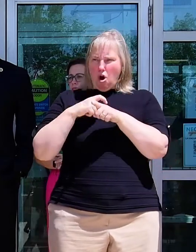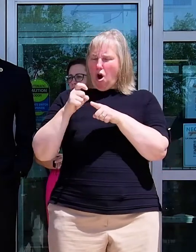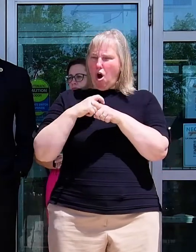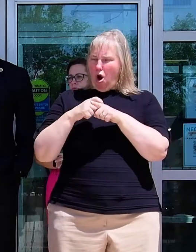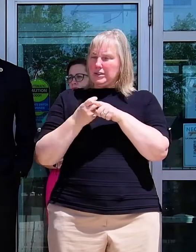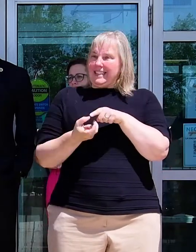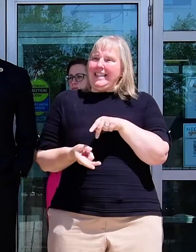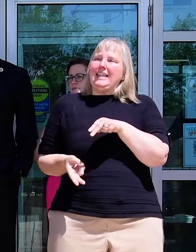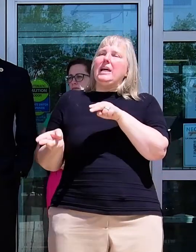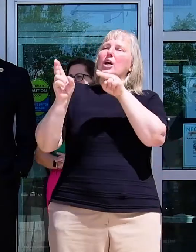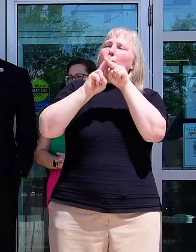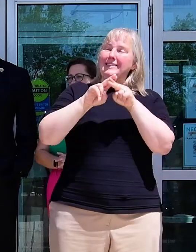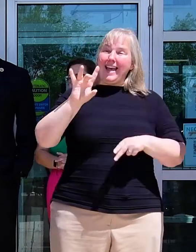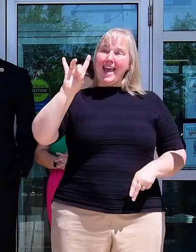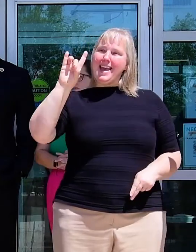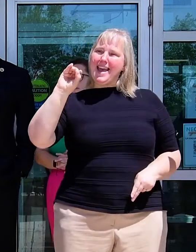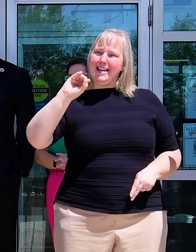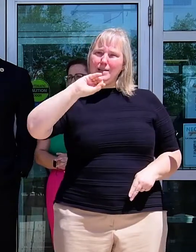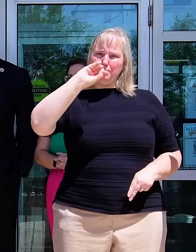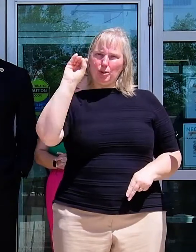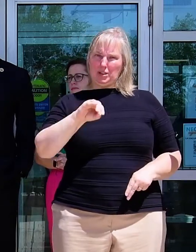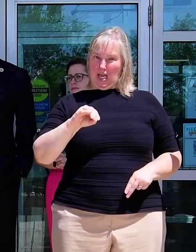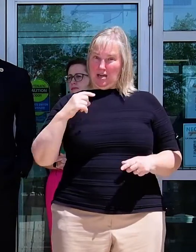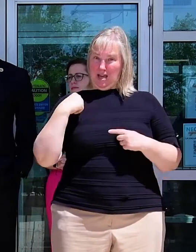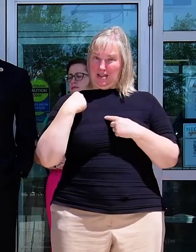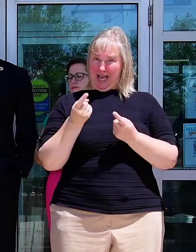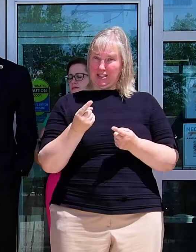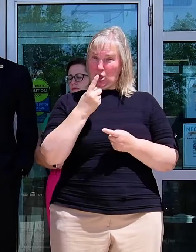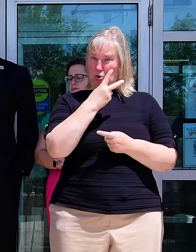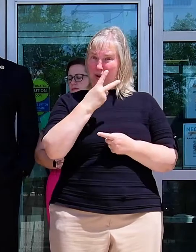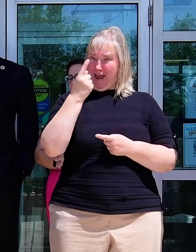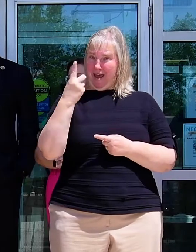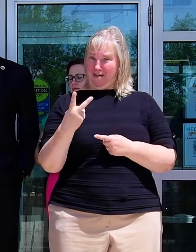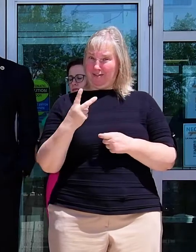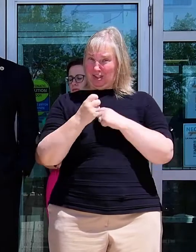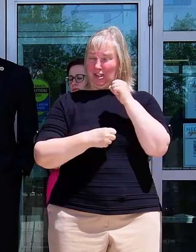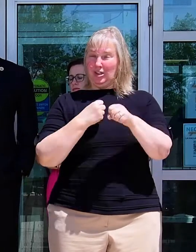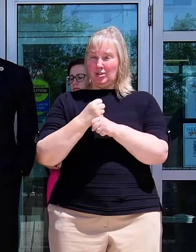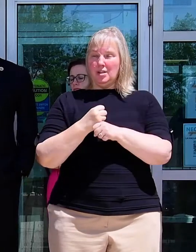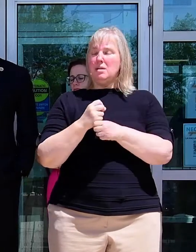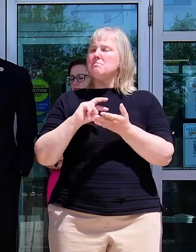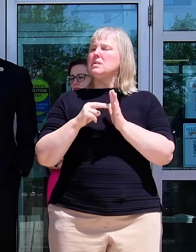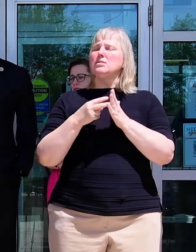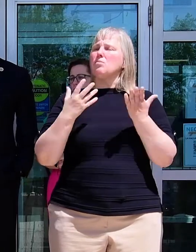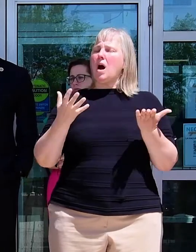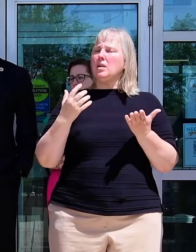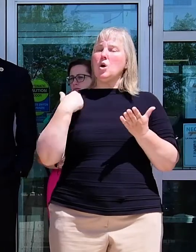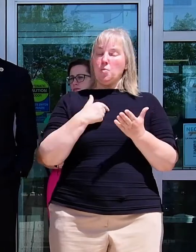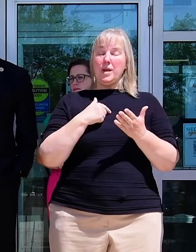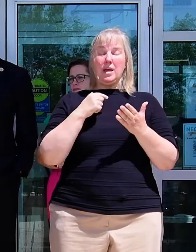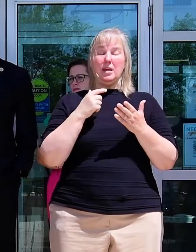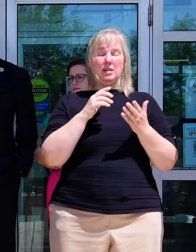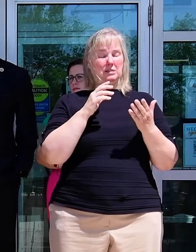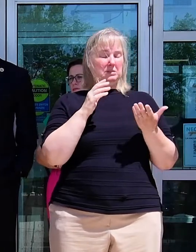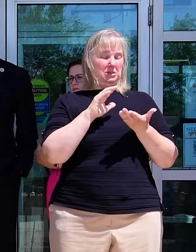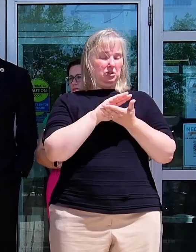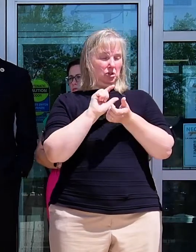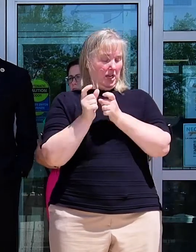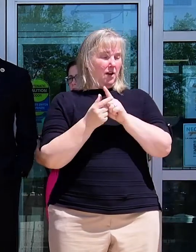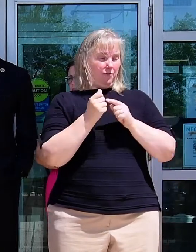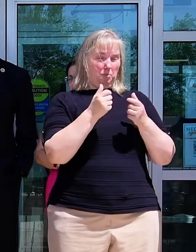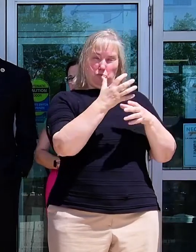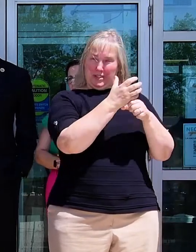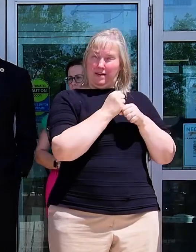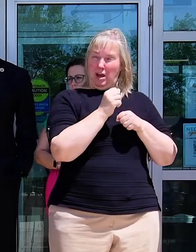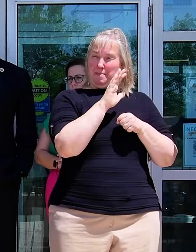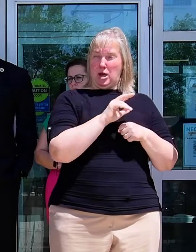increased 80% in the last 2.5 years. That means that we went from receiving about